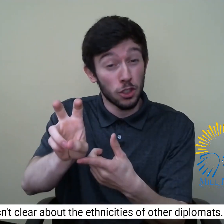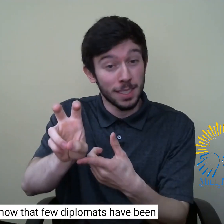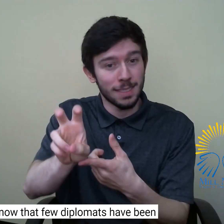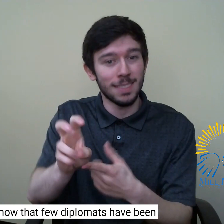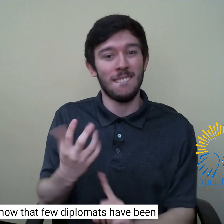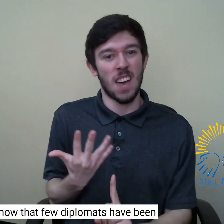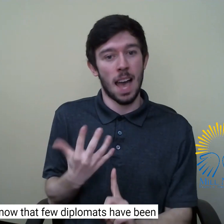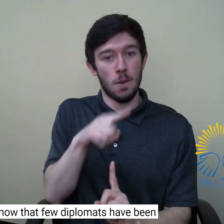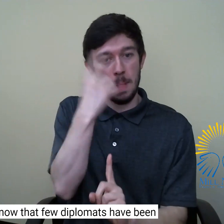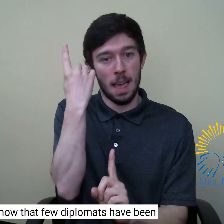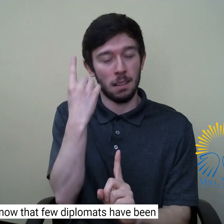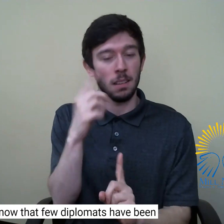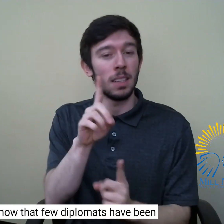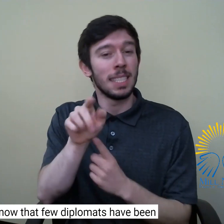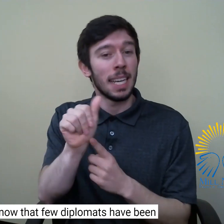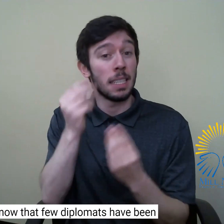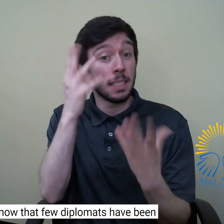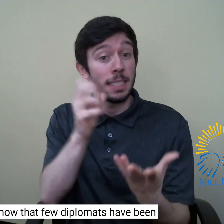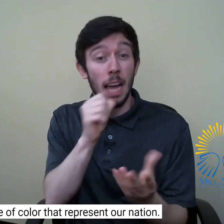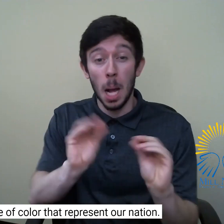we know that few diplomats have been people of